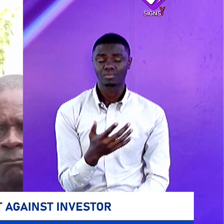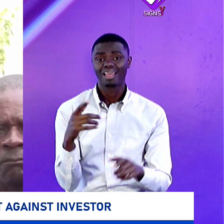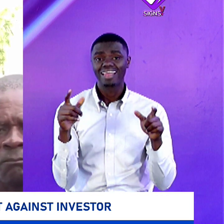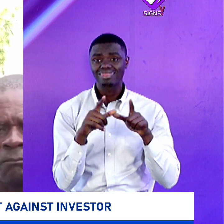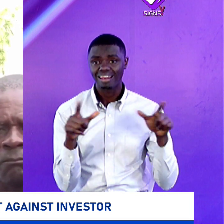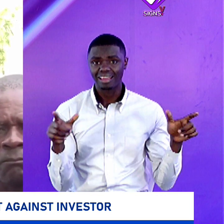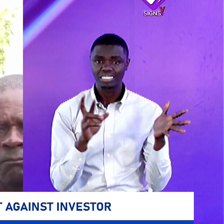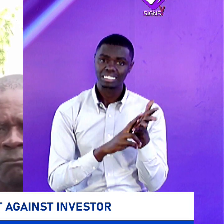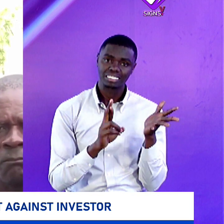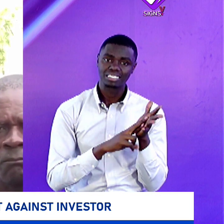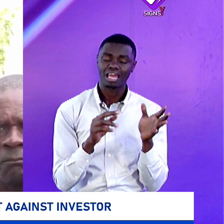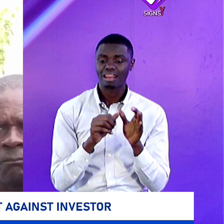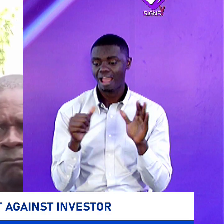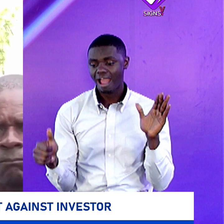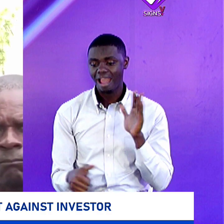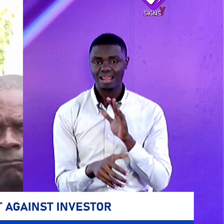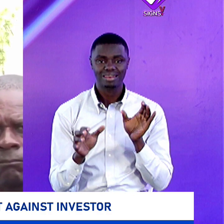is registered under the community,